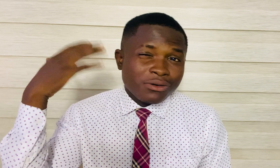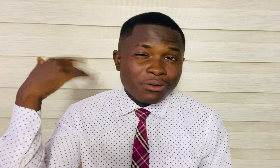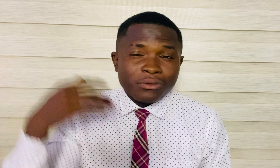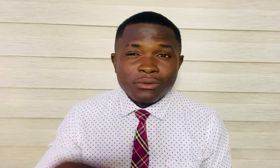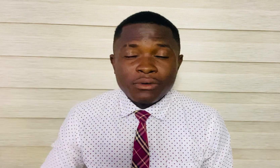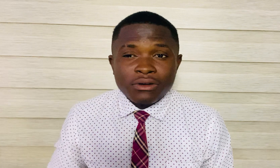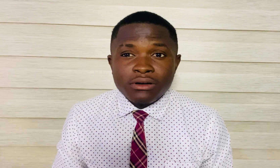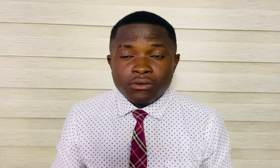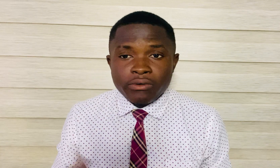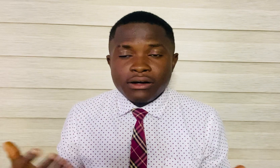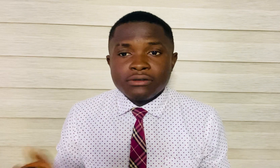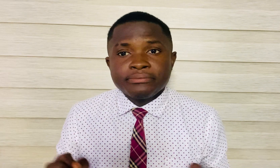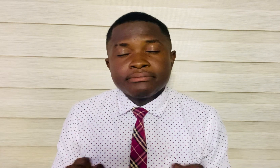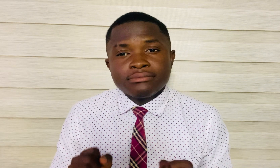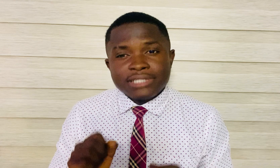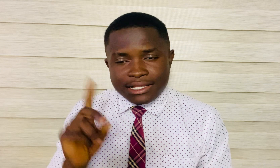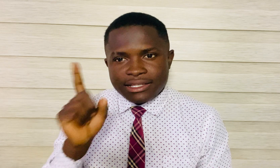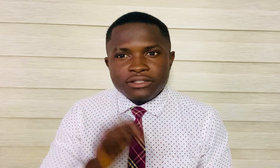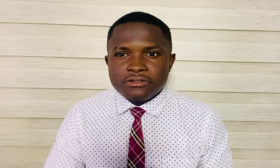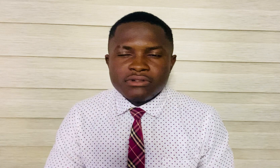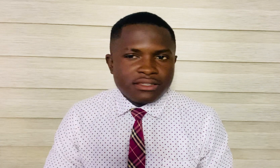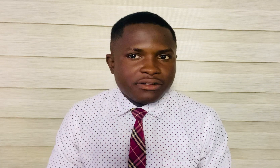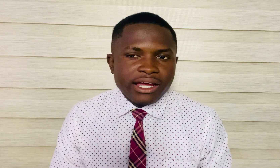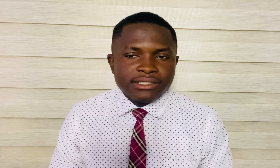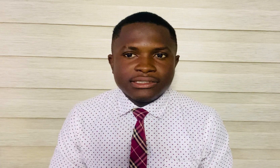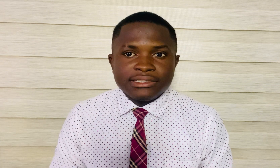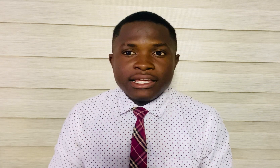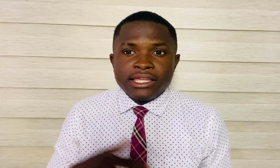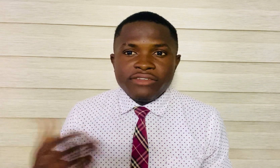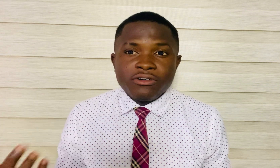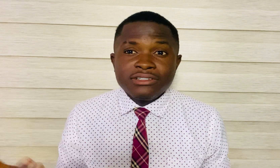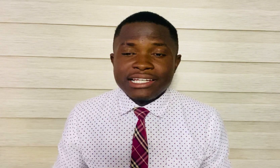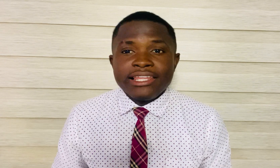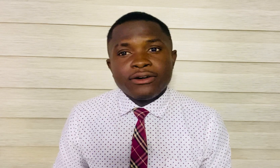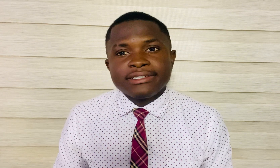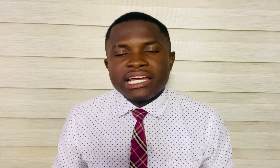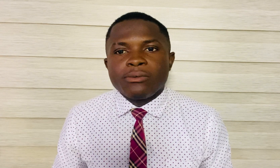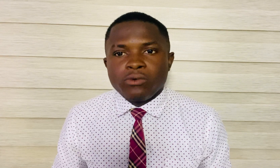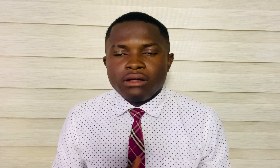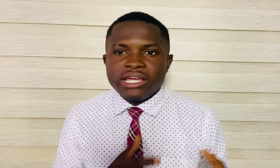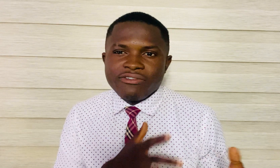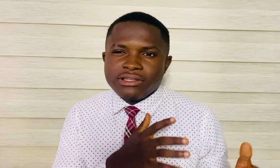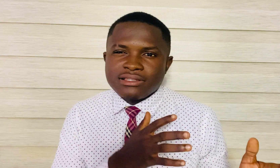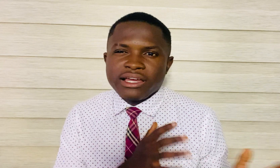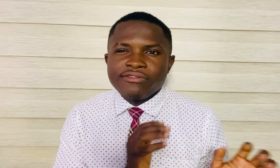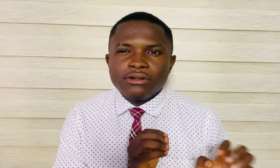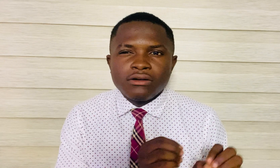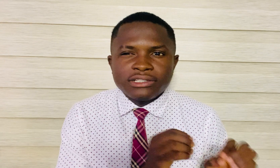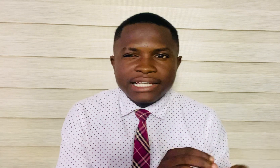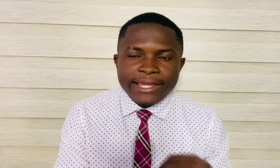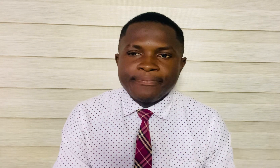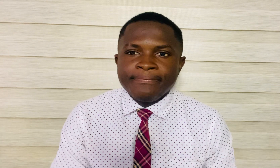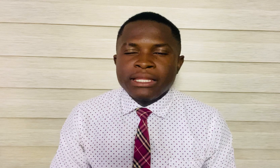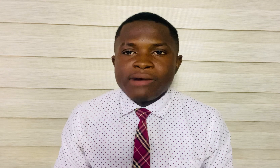ago. Well, that sign too is right. If you want to sign long time, well, they have a sign for long time. But in